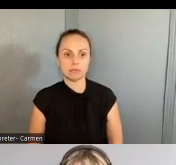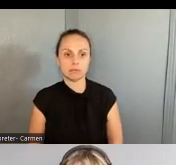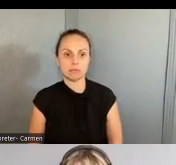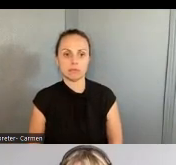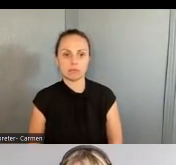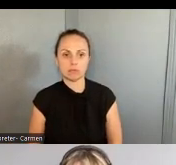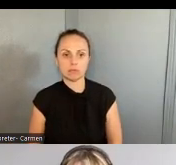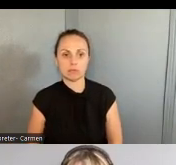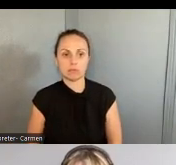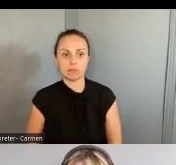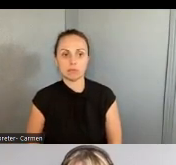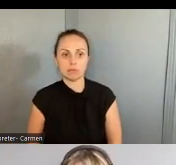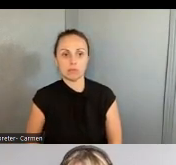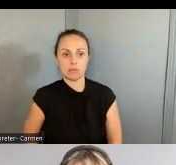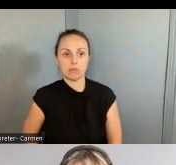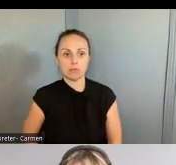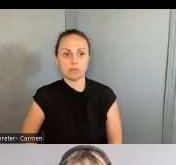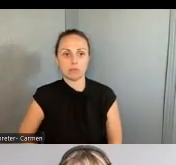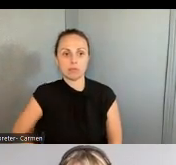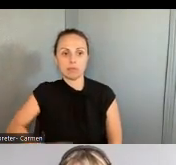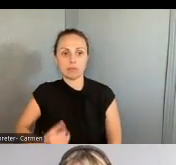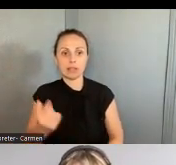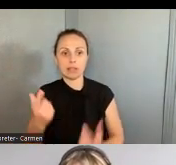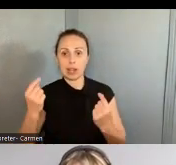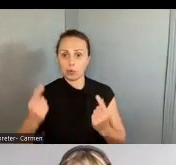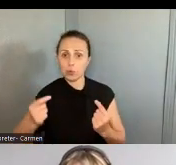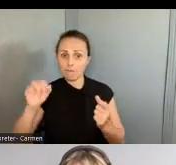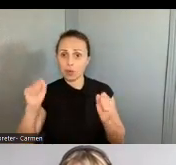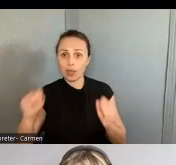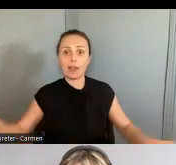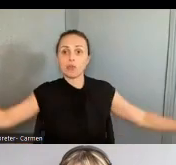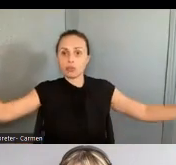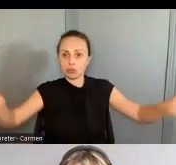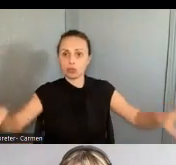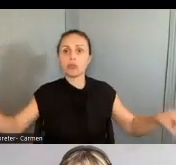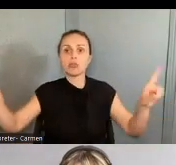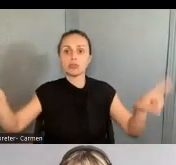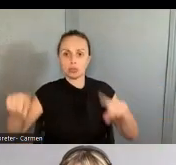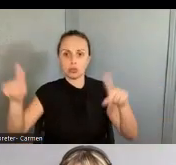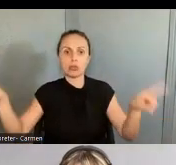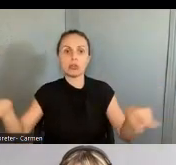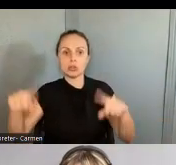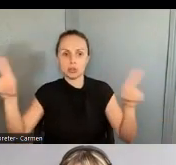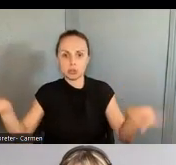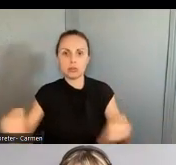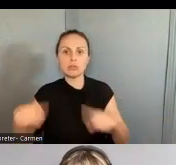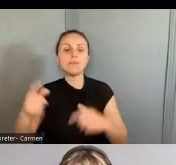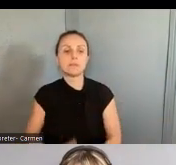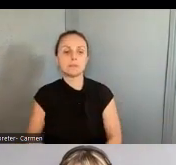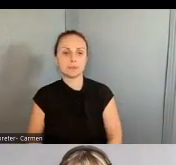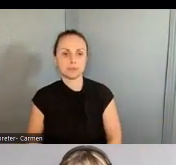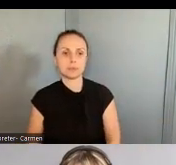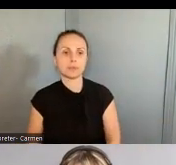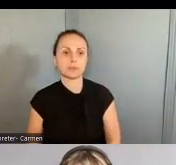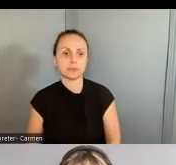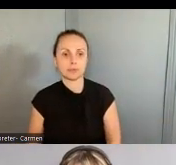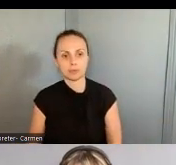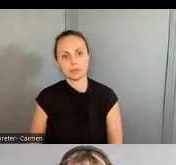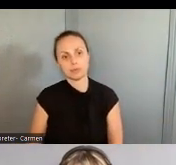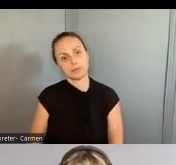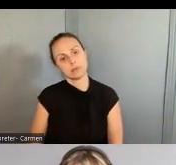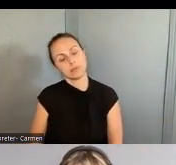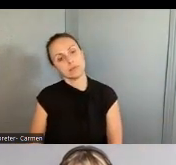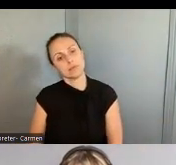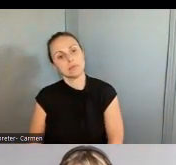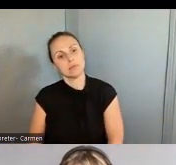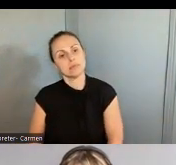Good. And if you can, we're going to circle our arms to the side. Circle those arms. Yes.